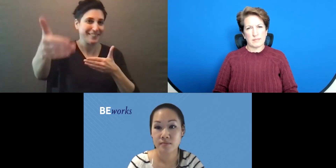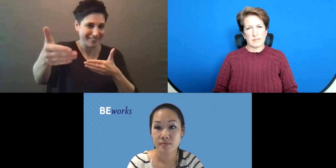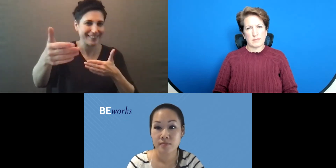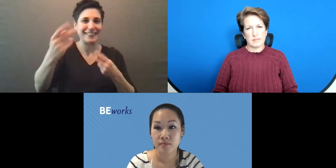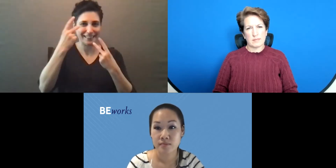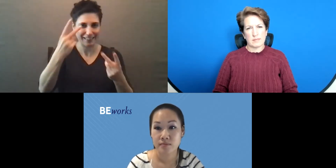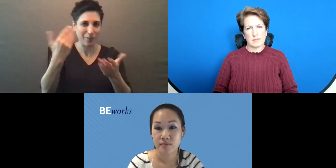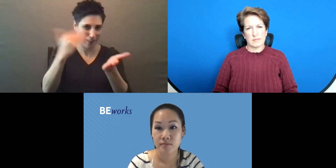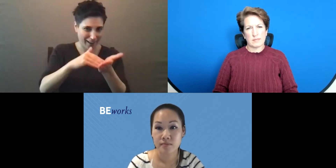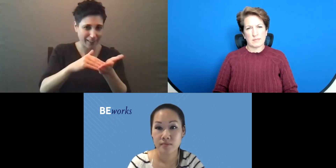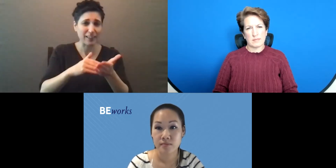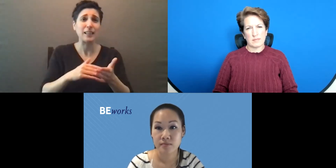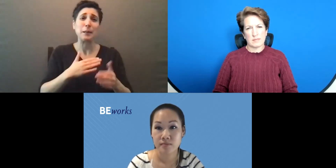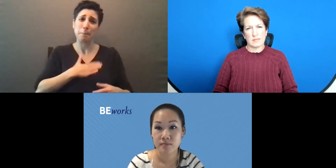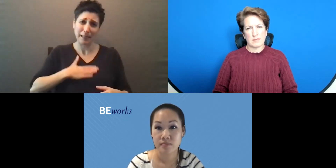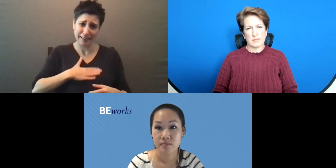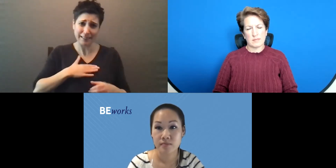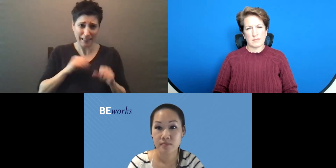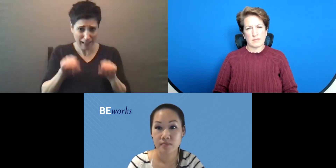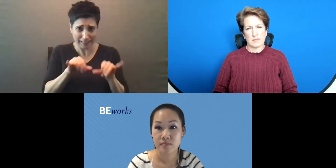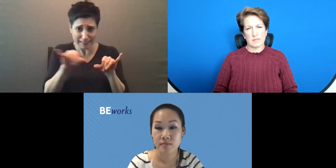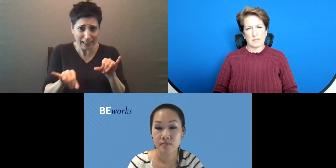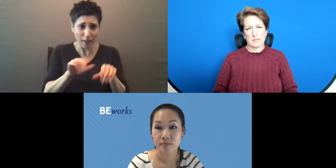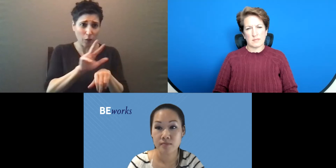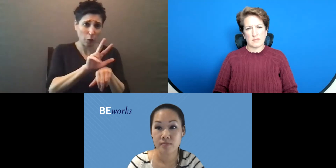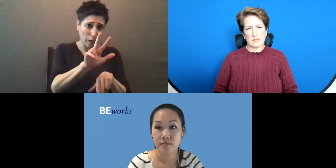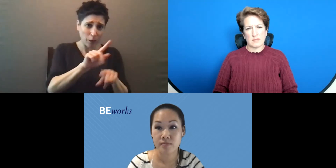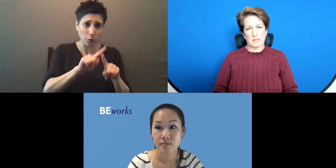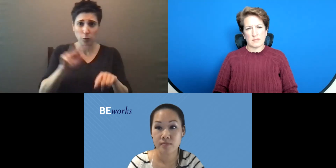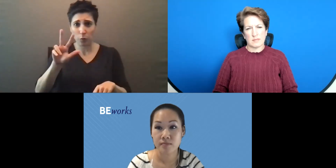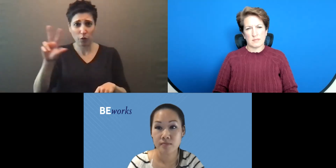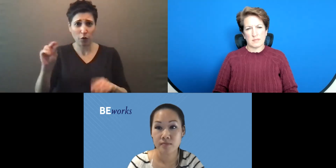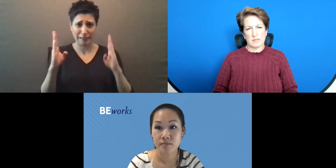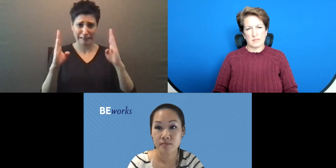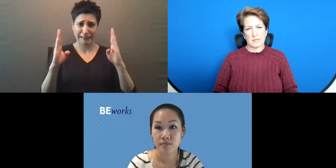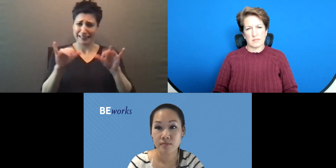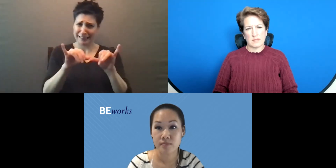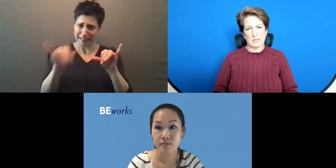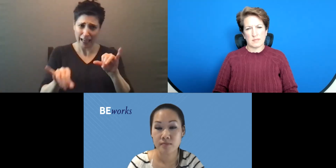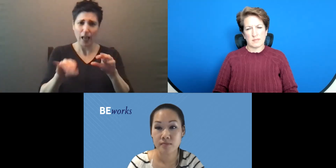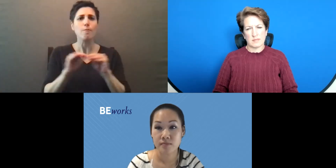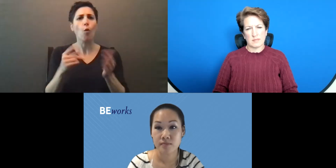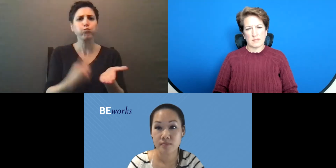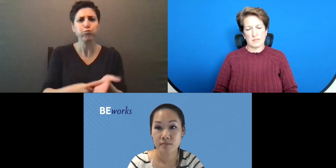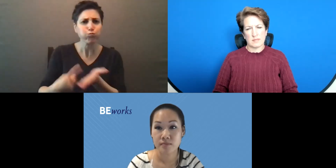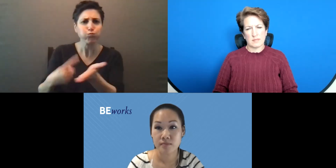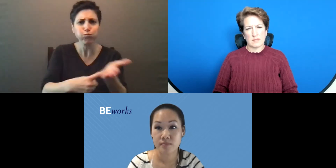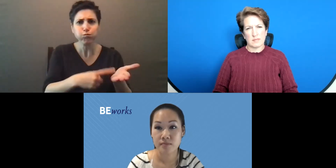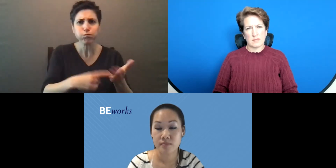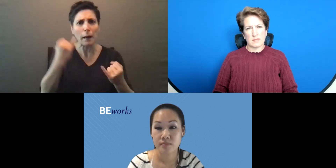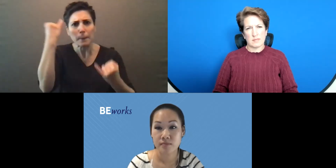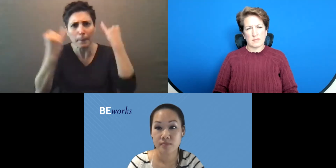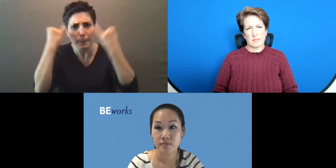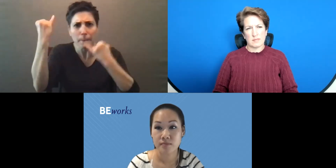stay behind at 3 o'clock to 3:30 if you are able to, so you can share more of your questions and give us more ideas for